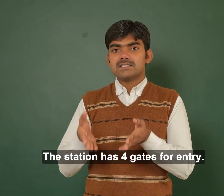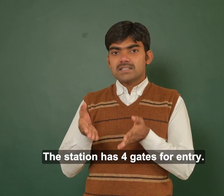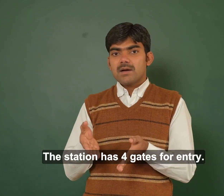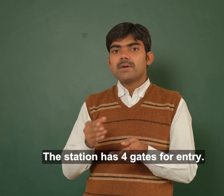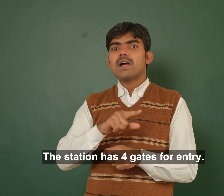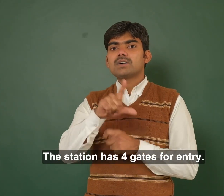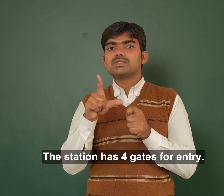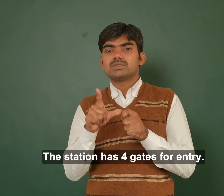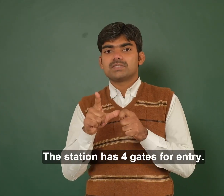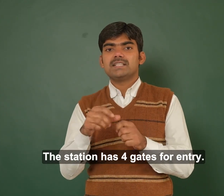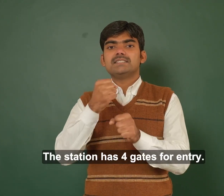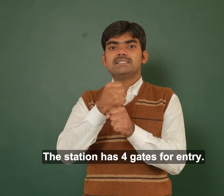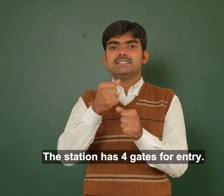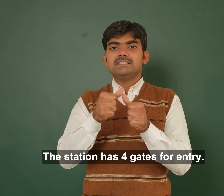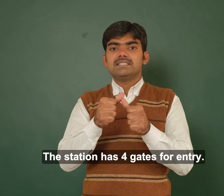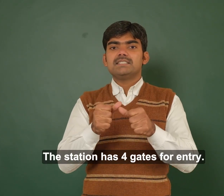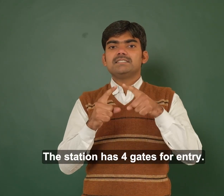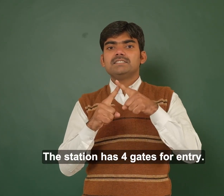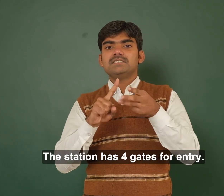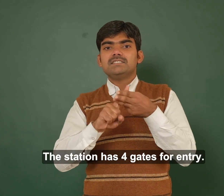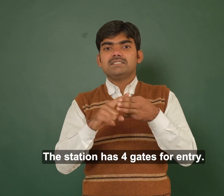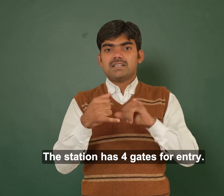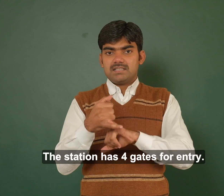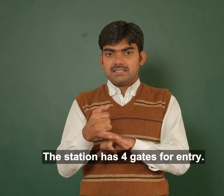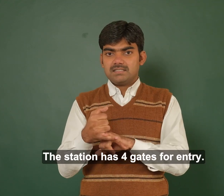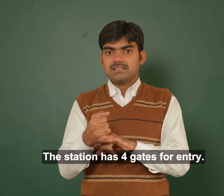The station has 4 gates for entry.